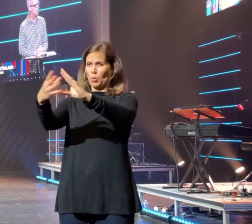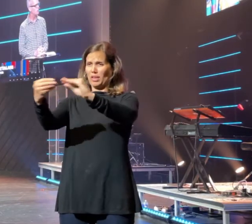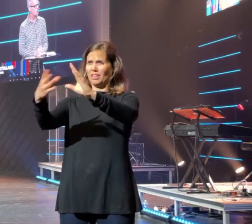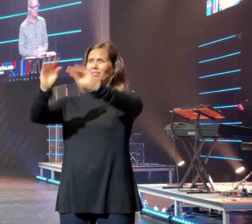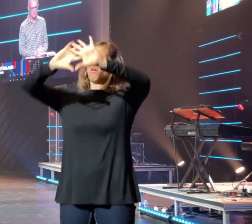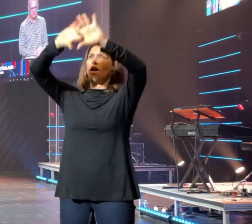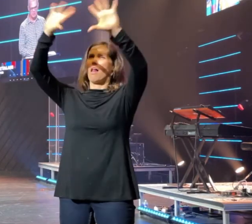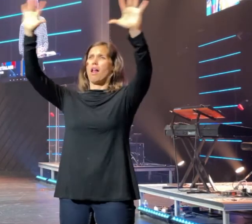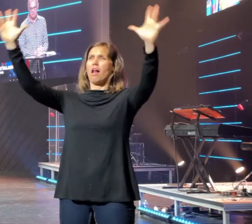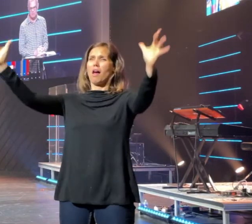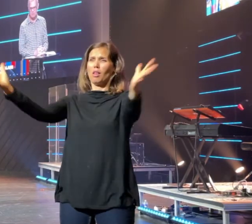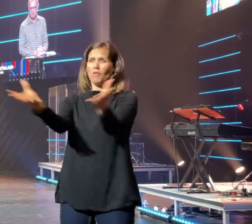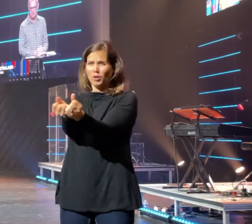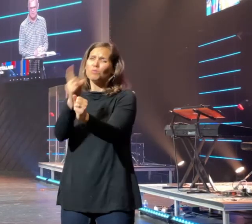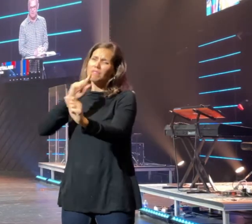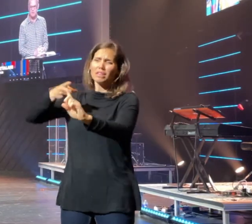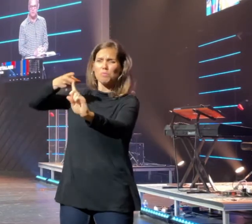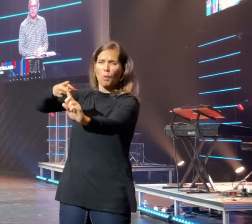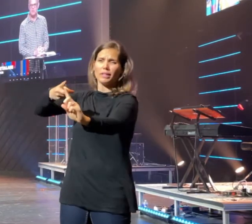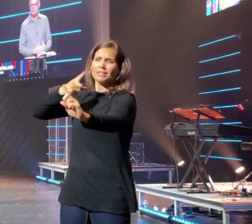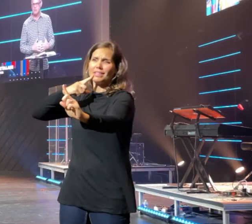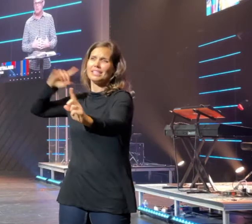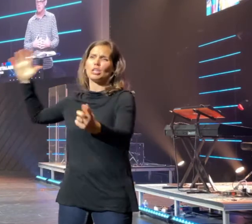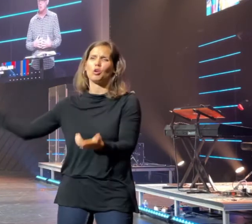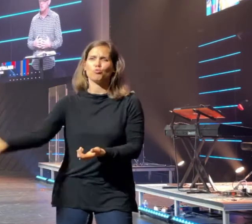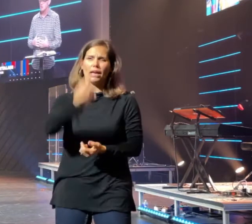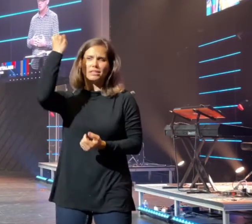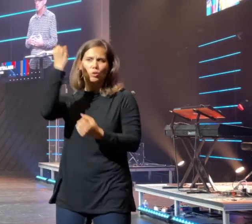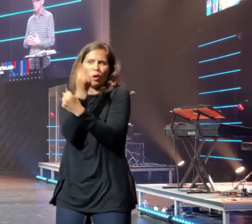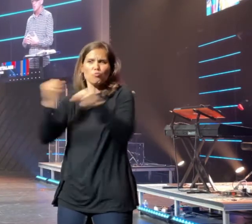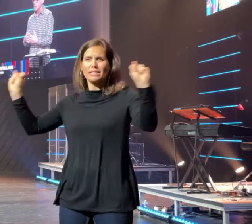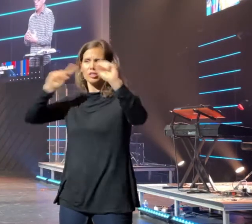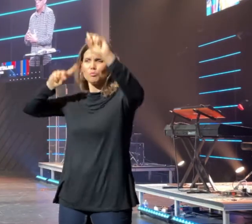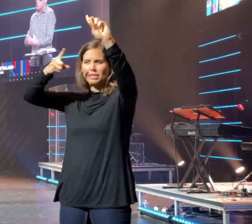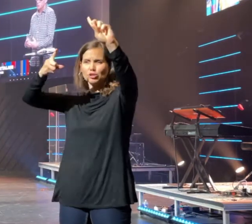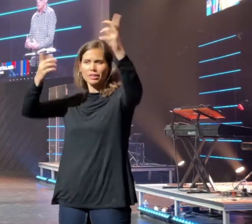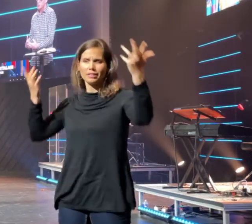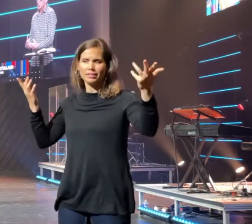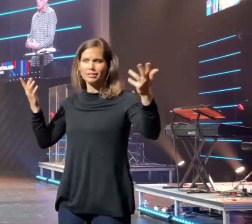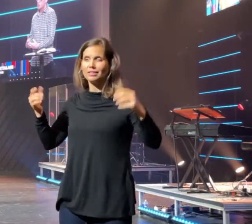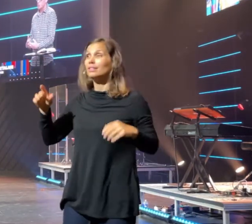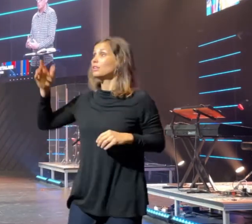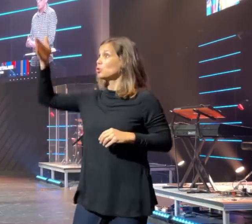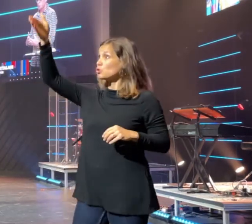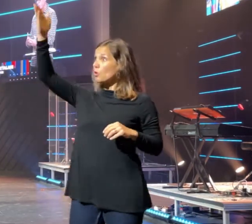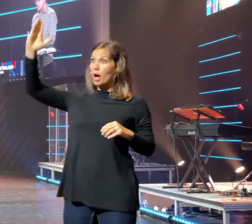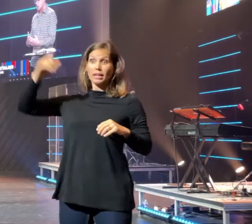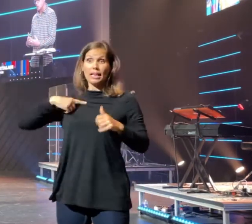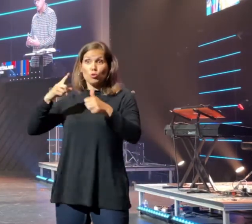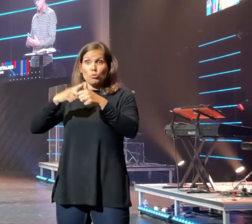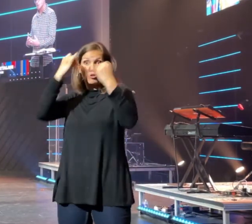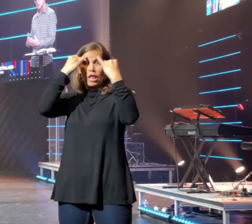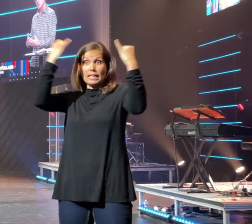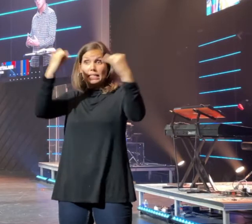whole story if you're reading cover to cover. And the story of this rescue mission, it's God had this purpose, original purpose in creation.